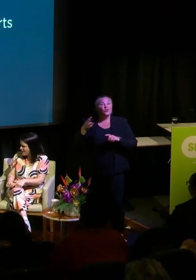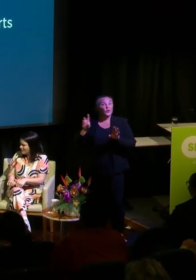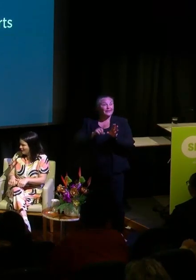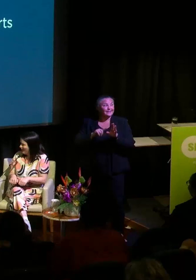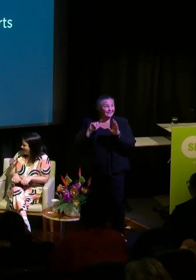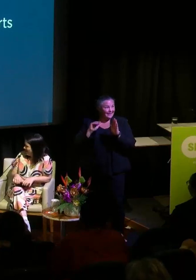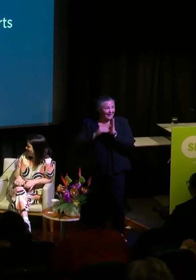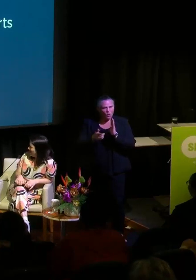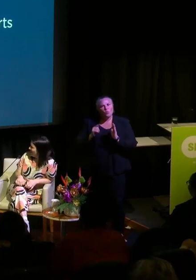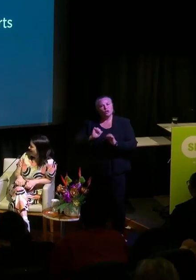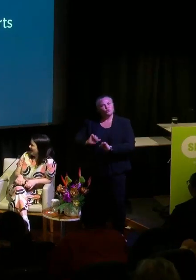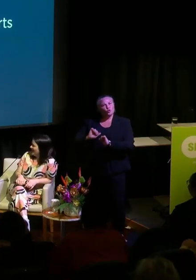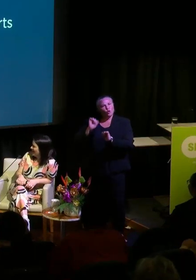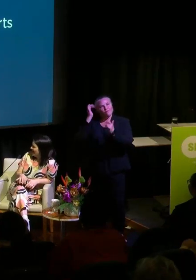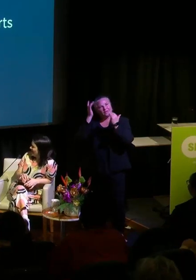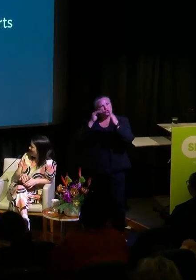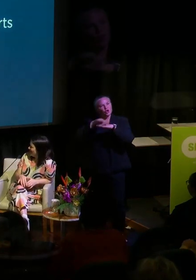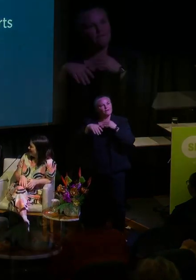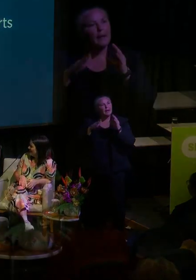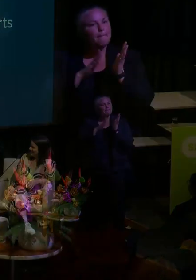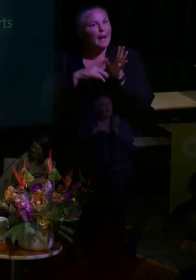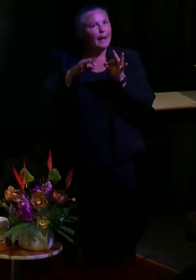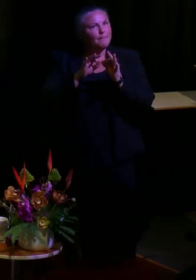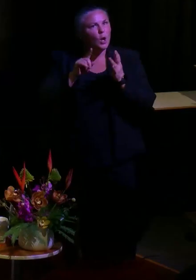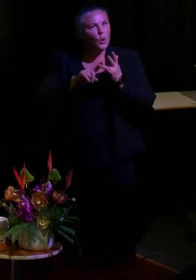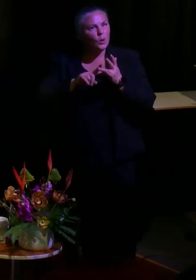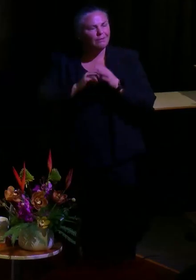reflections on Mabo? The reflections that Mabo has on Mabo?